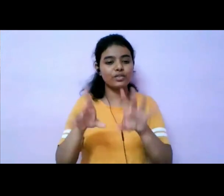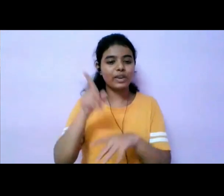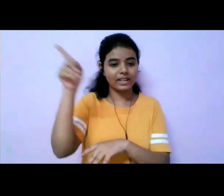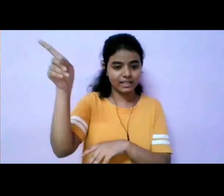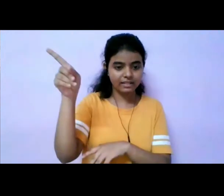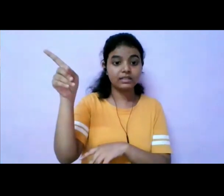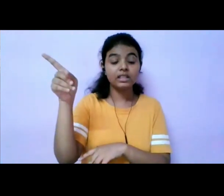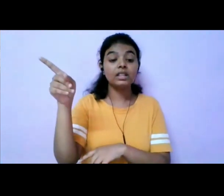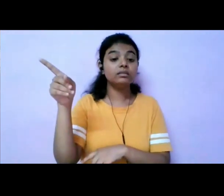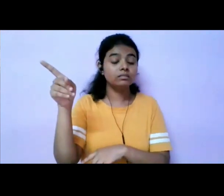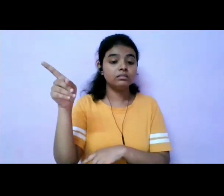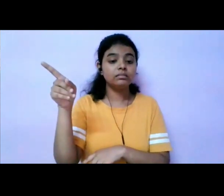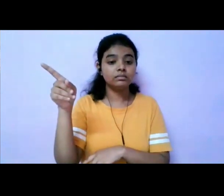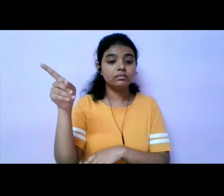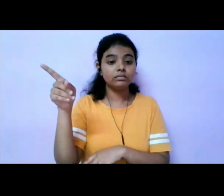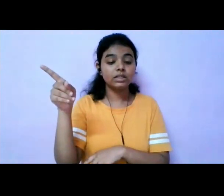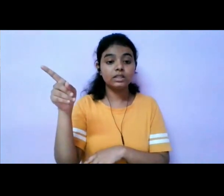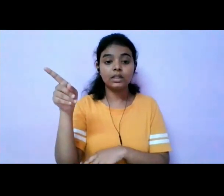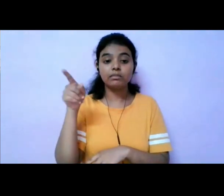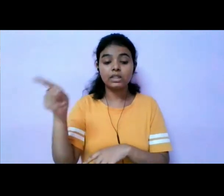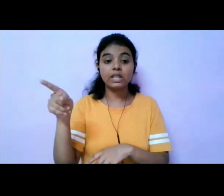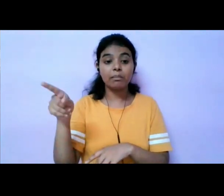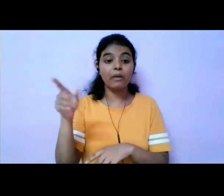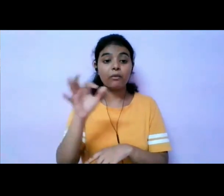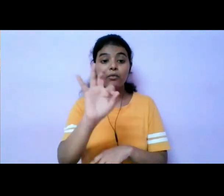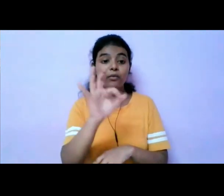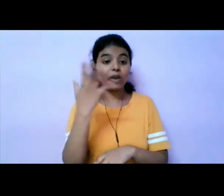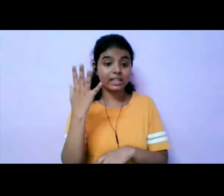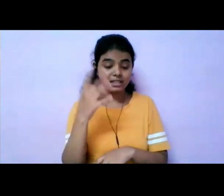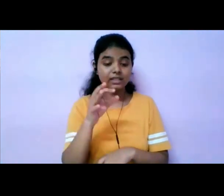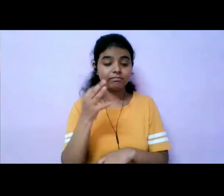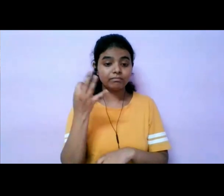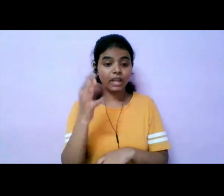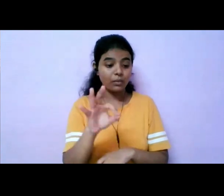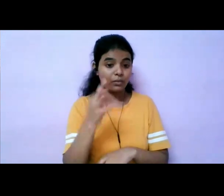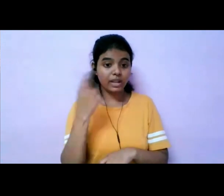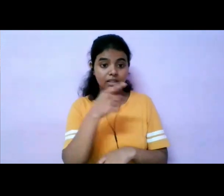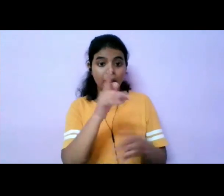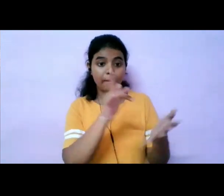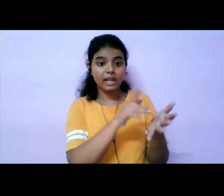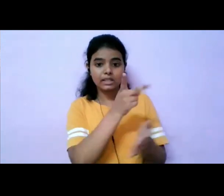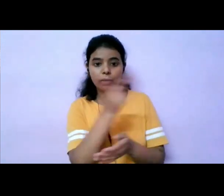has angered the nation of France because